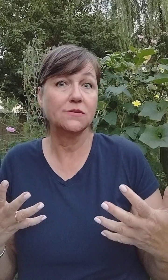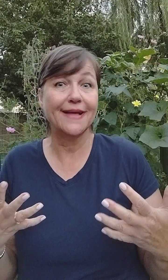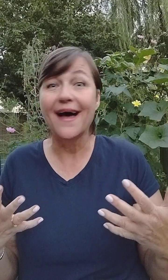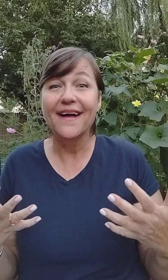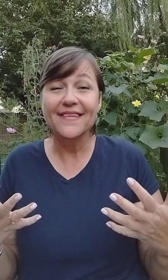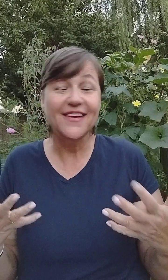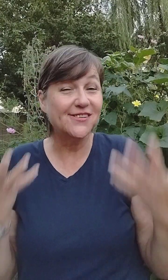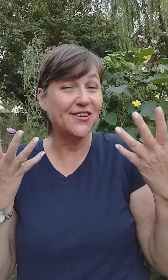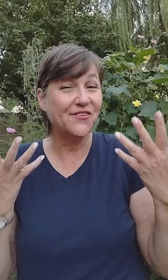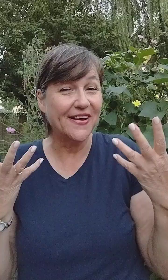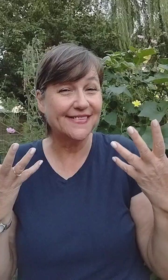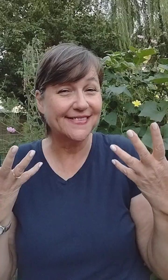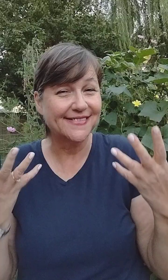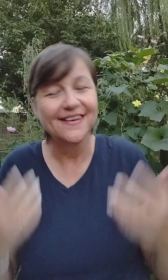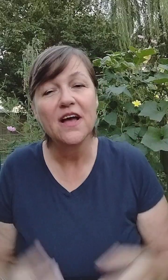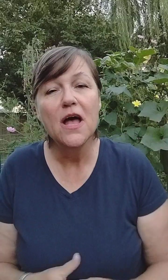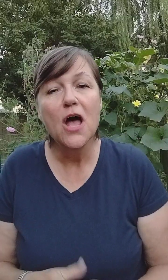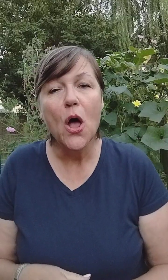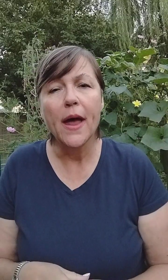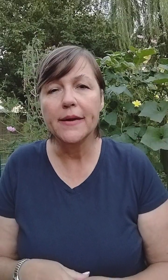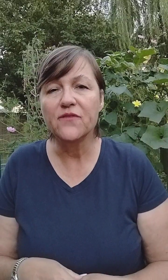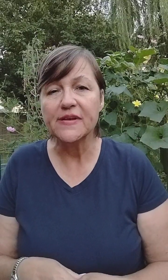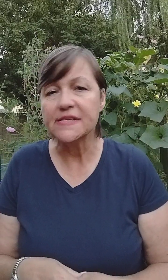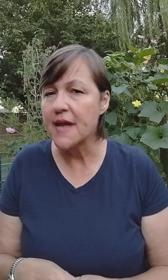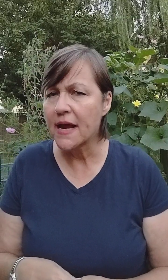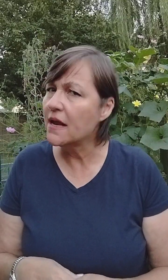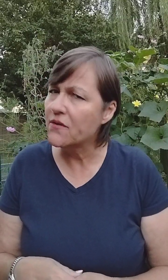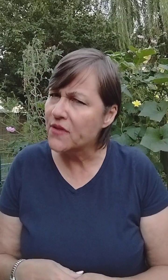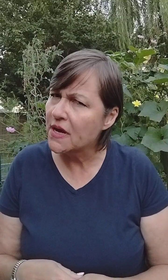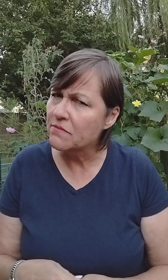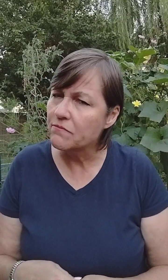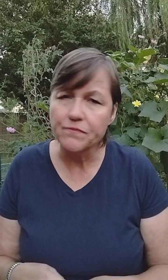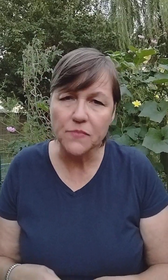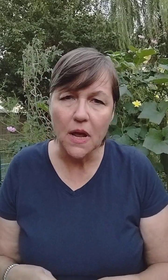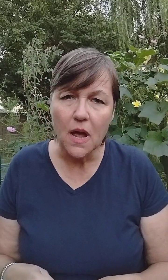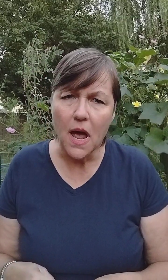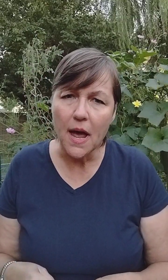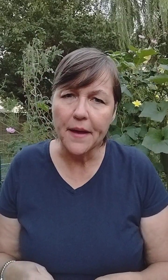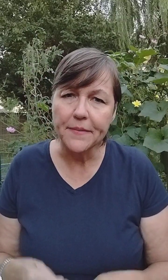that, and usually your face is. And if it's a negative, then